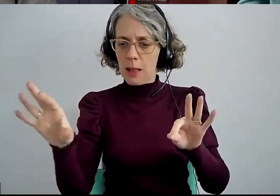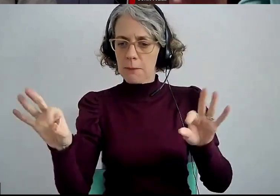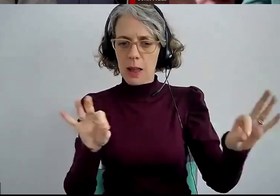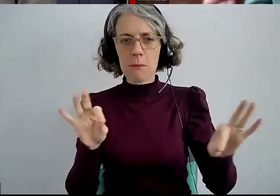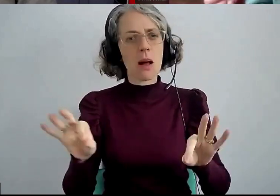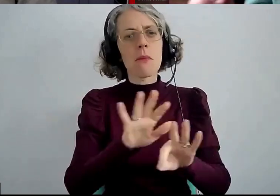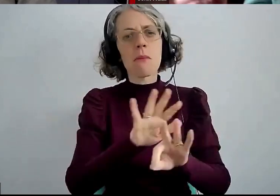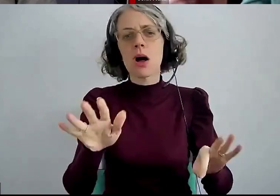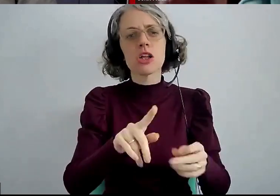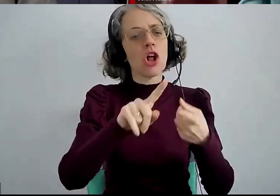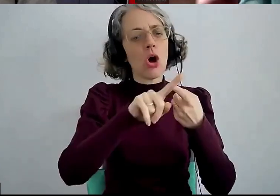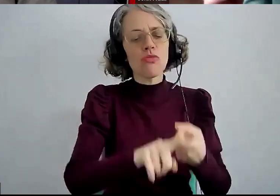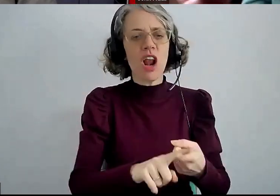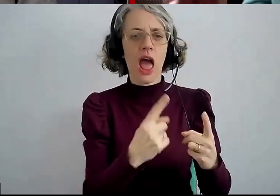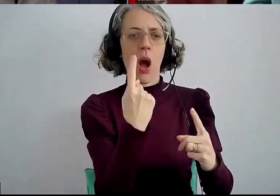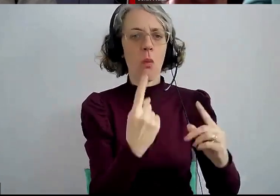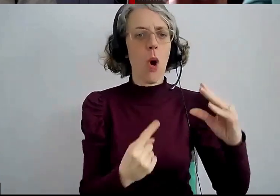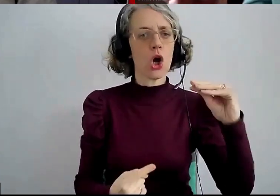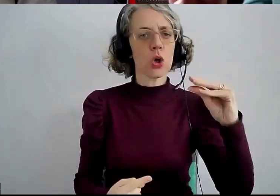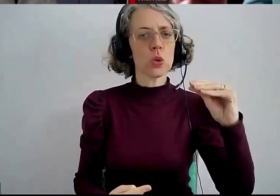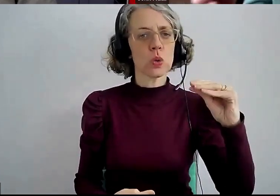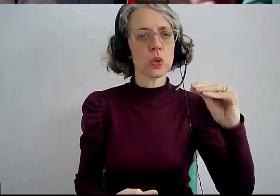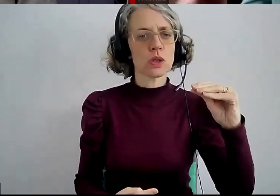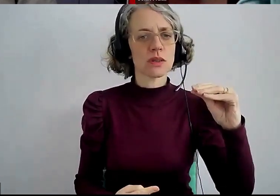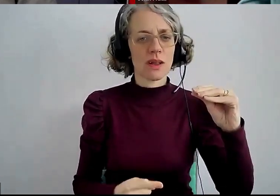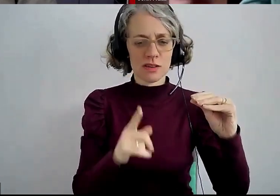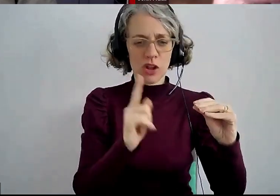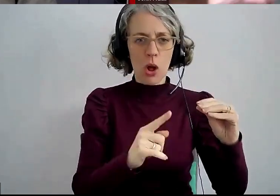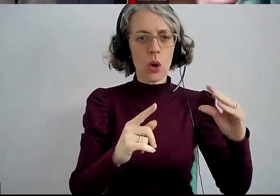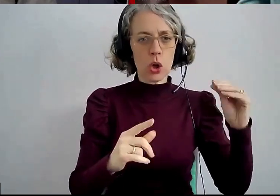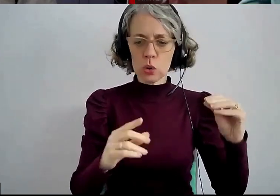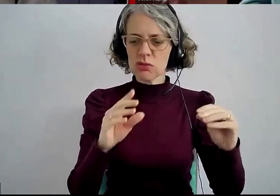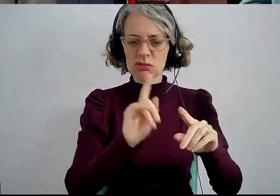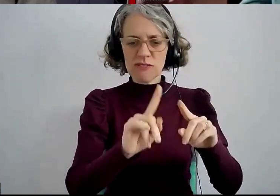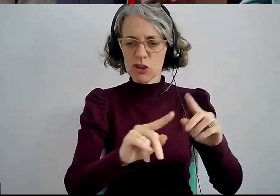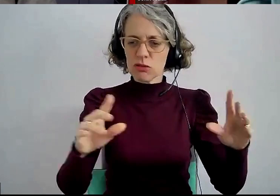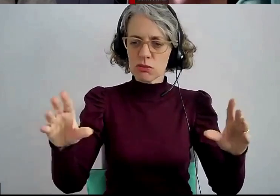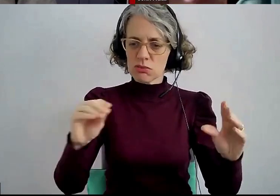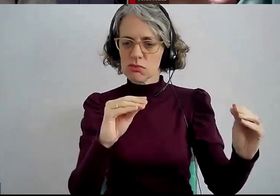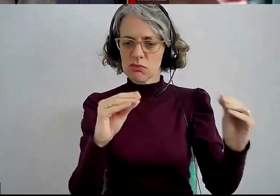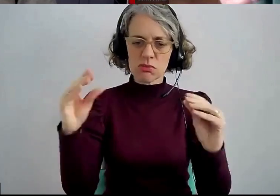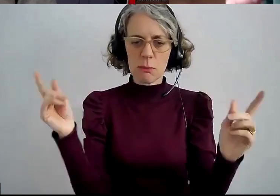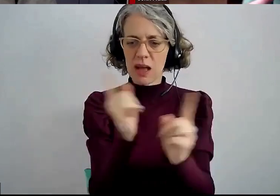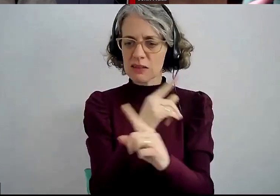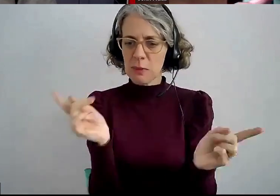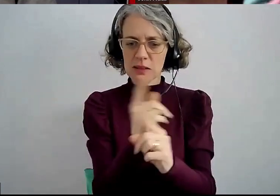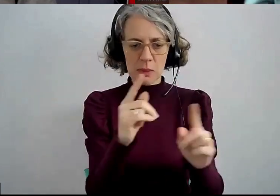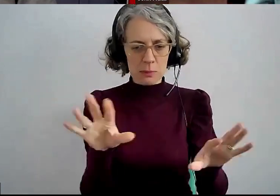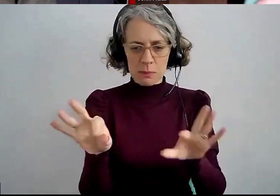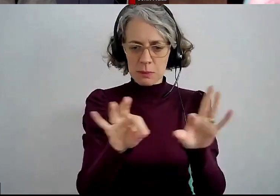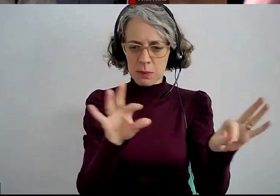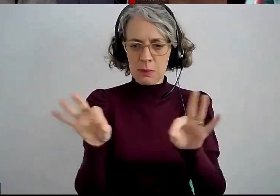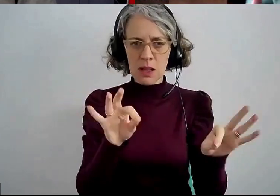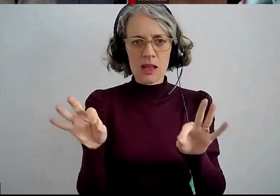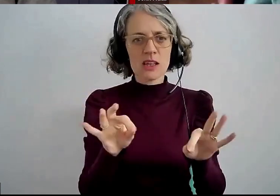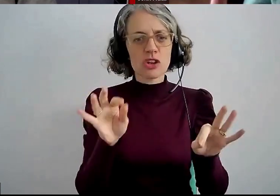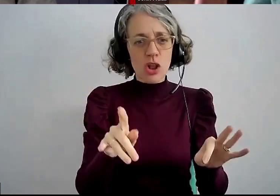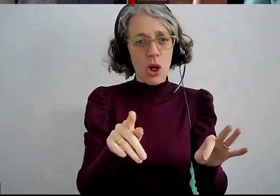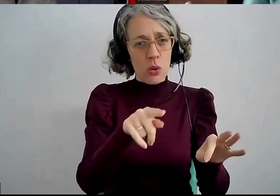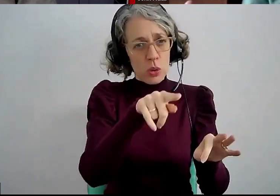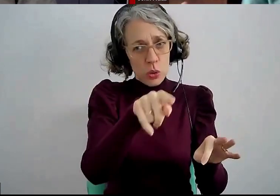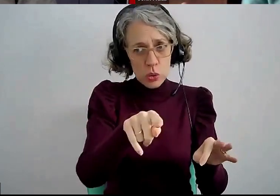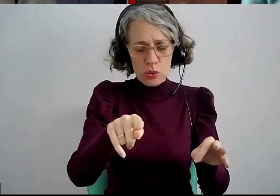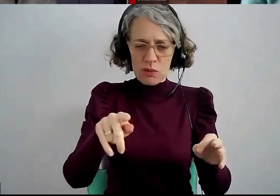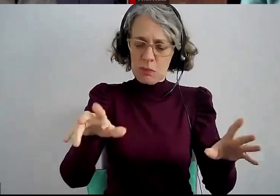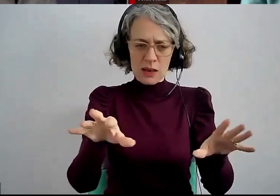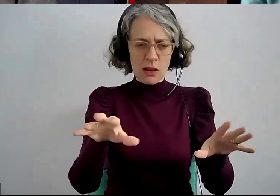So you're always plucking feathers from people like me and others. You're adding it. You're writing your